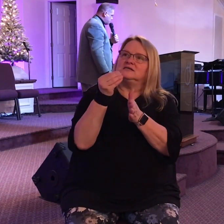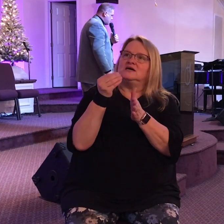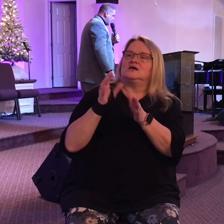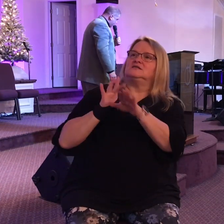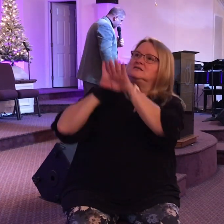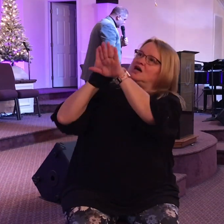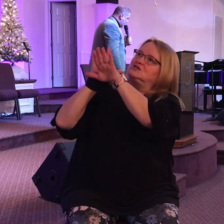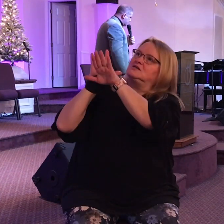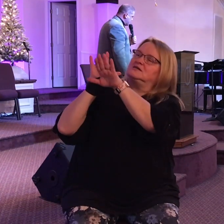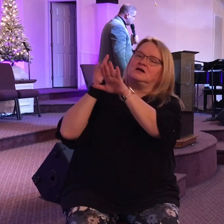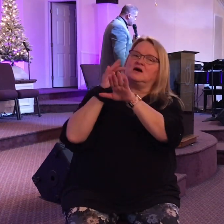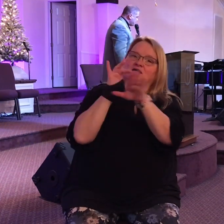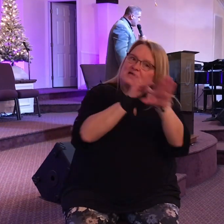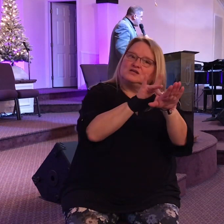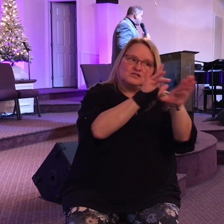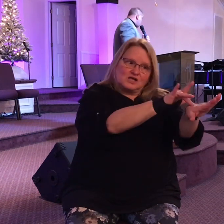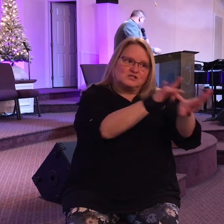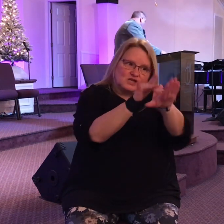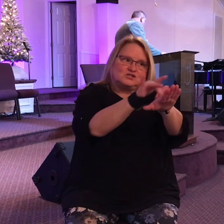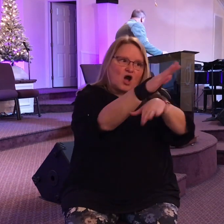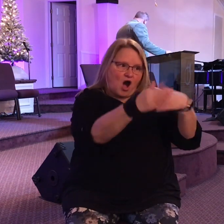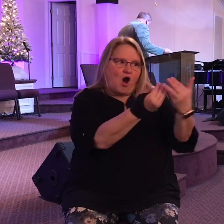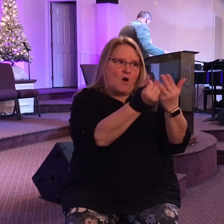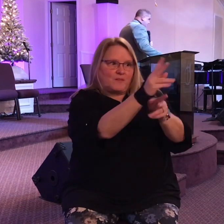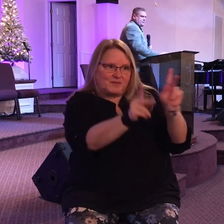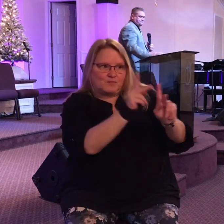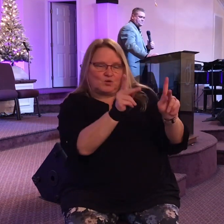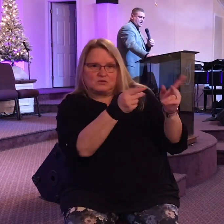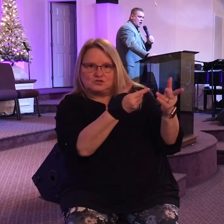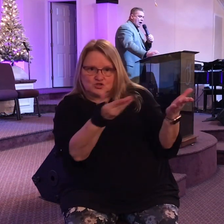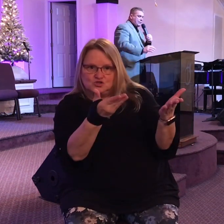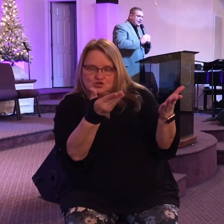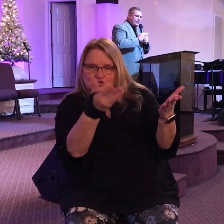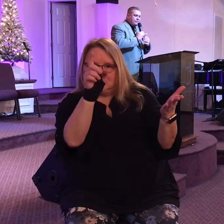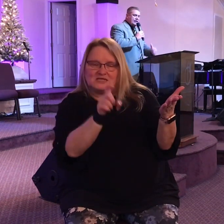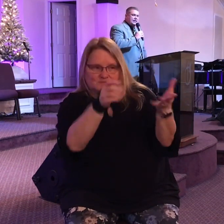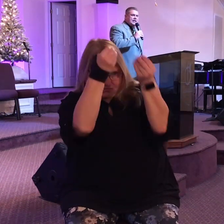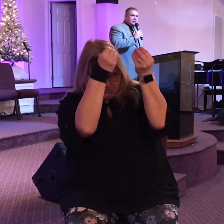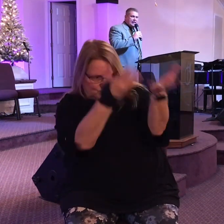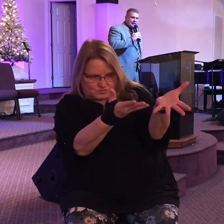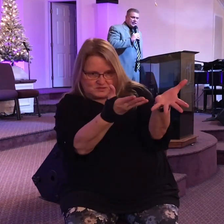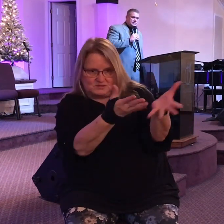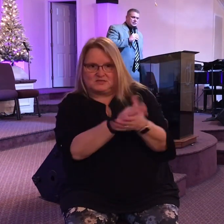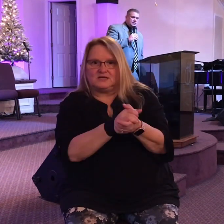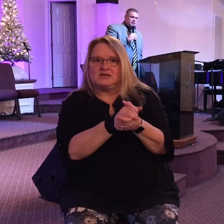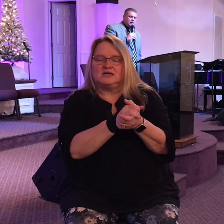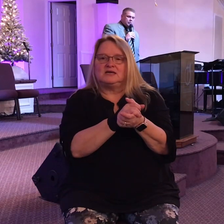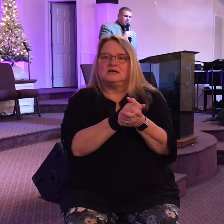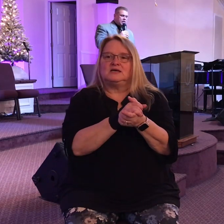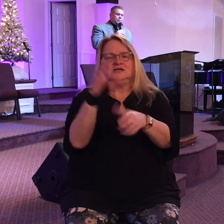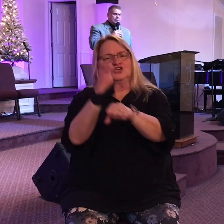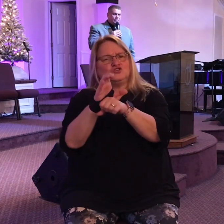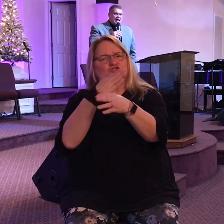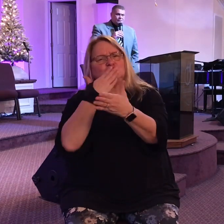Savior. Amen to God? Is the church a good thing? Oh, I believe with everything that's in me that it is.